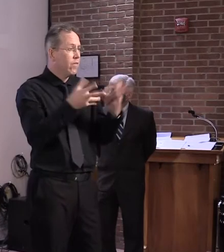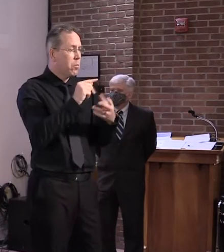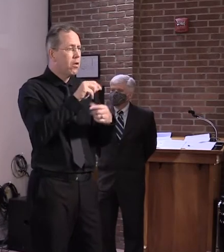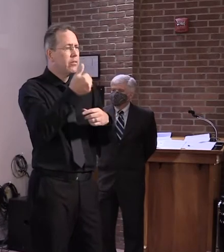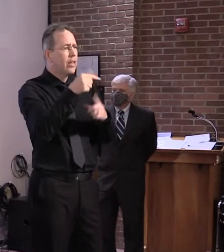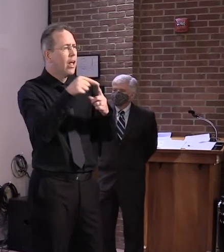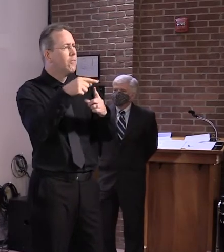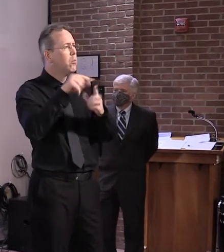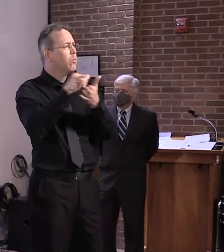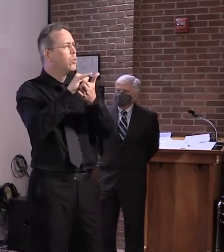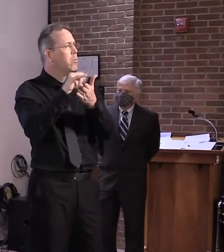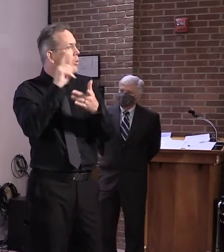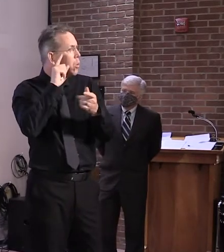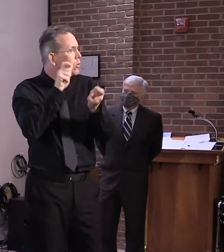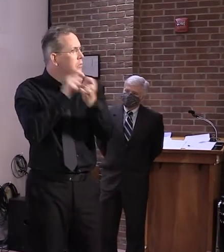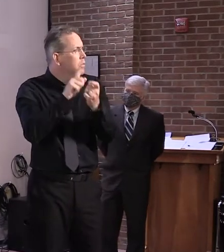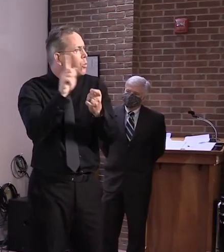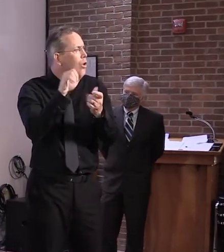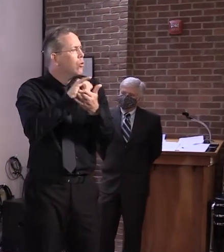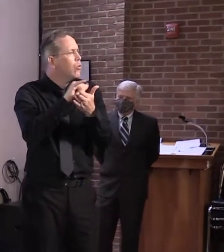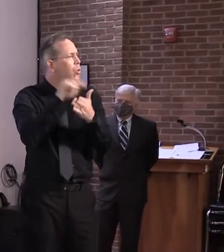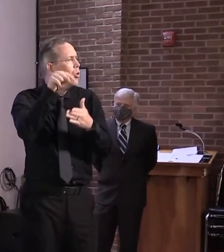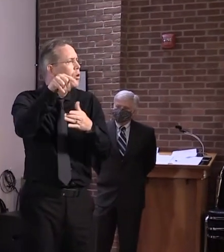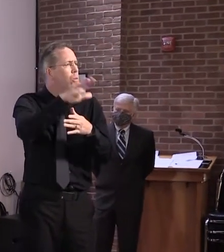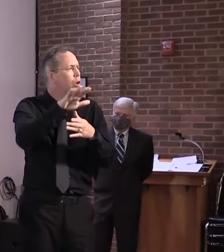know the specifics. Dr. Levine?